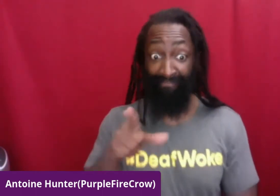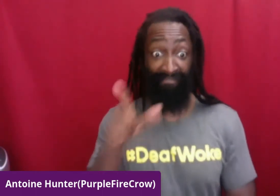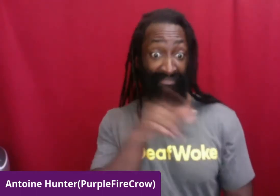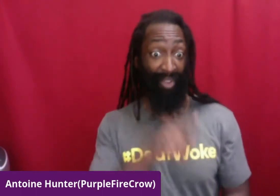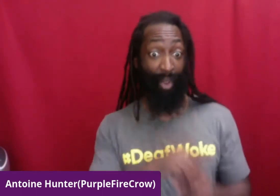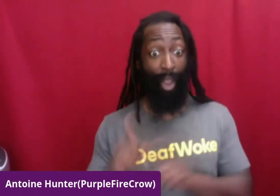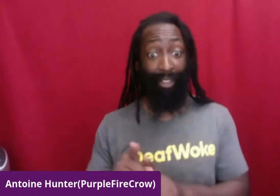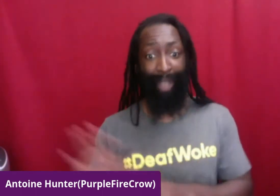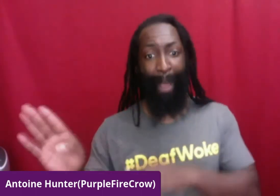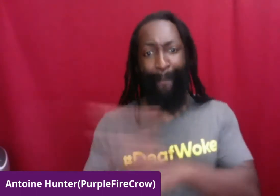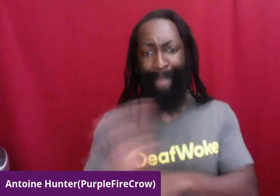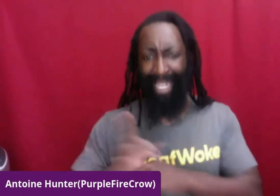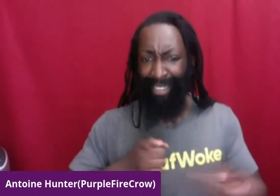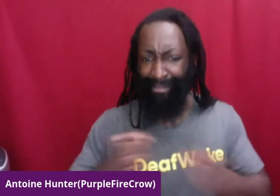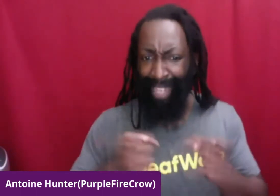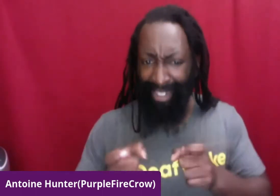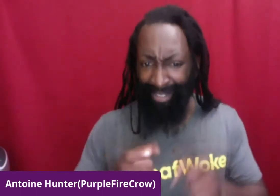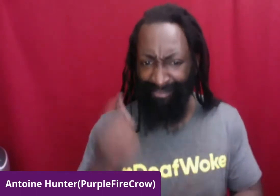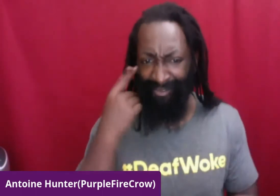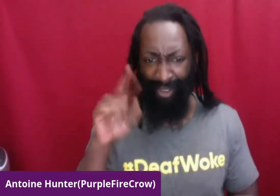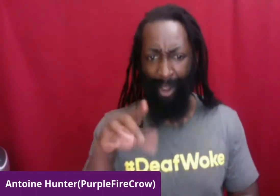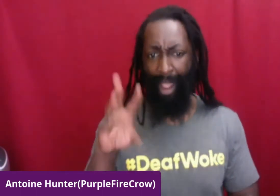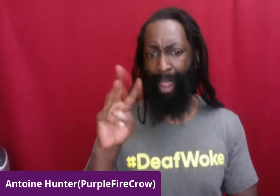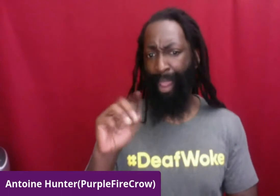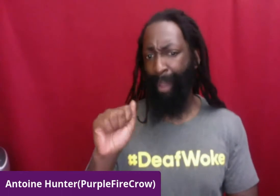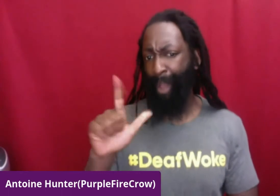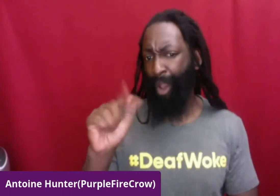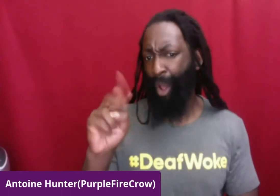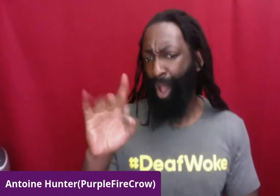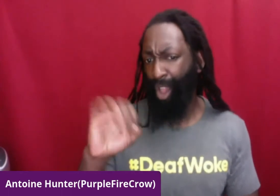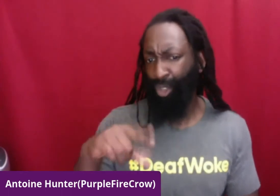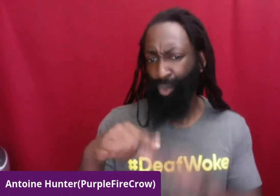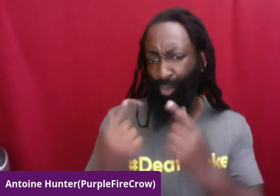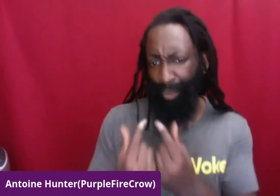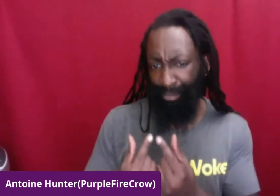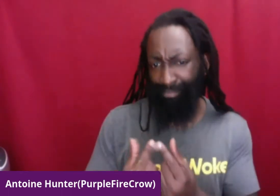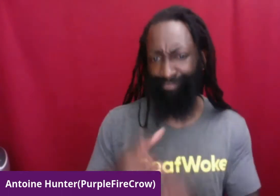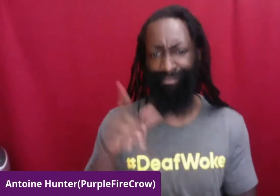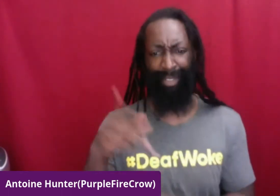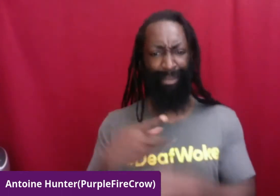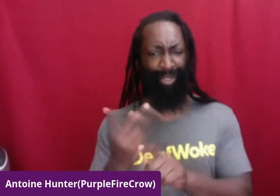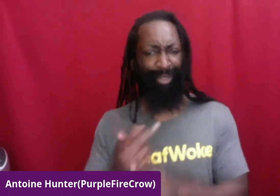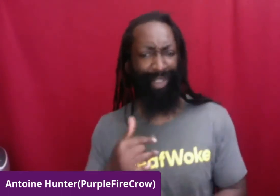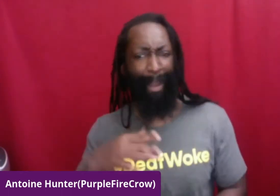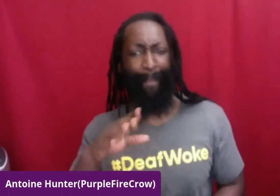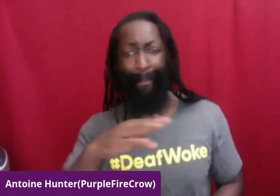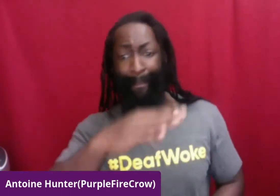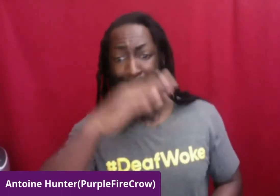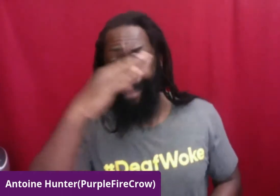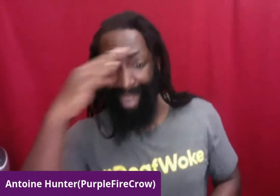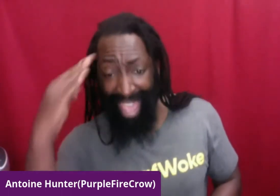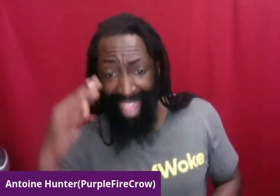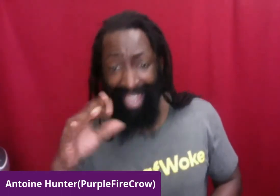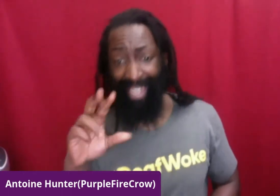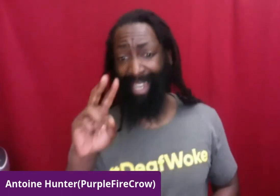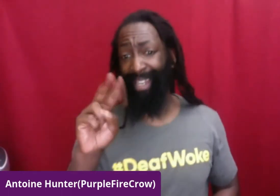Playwrights. She's also a business manager.